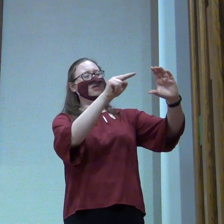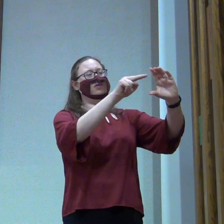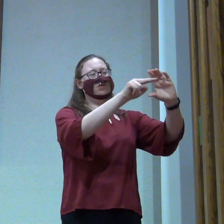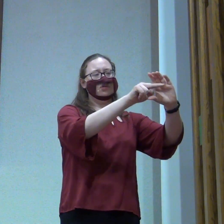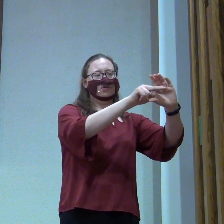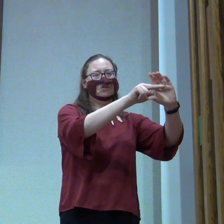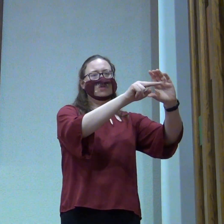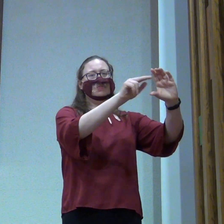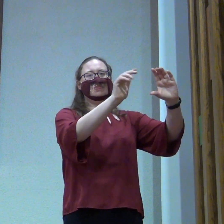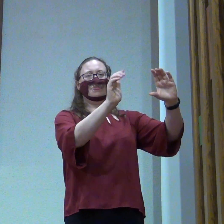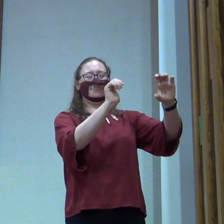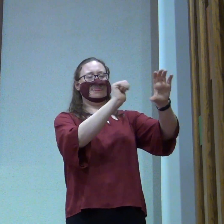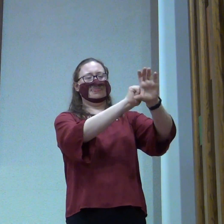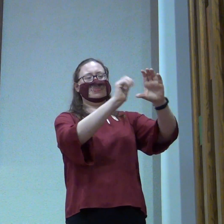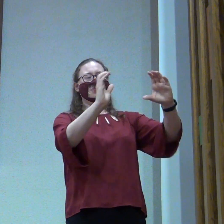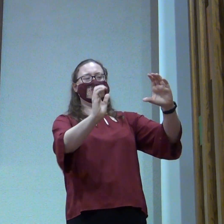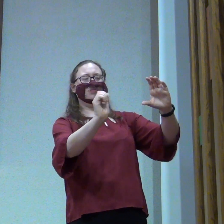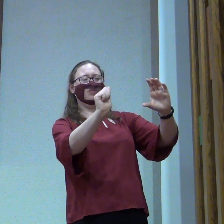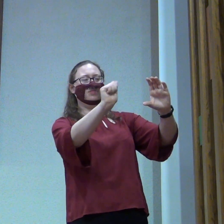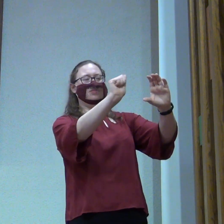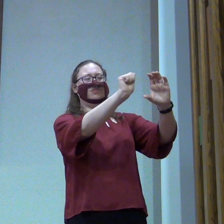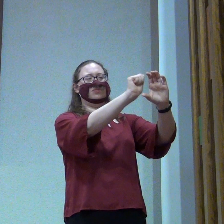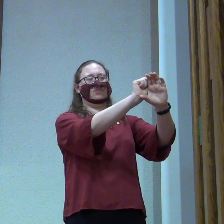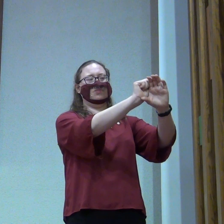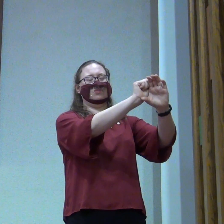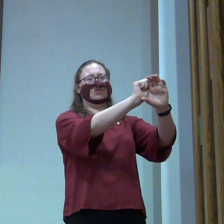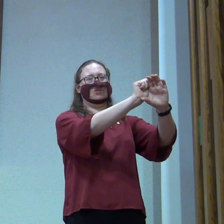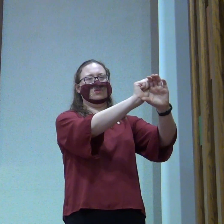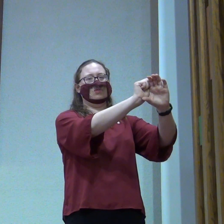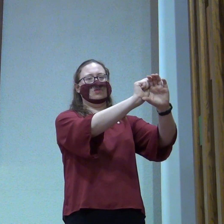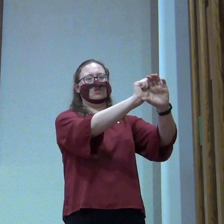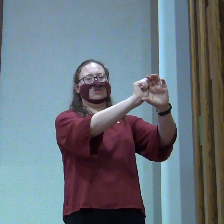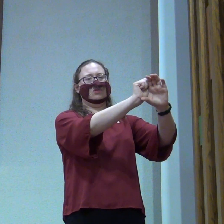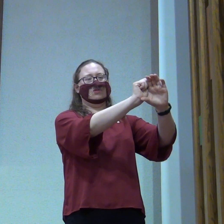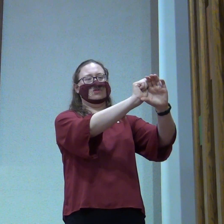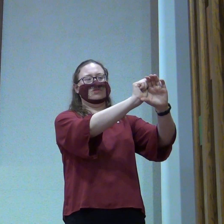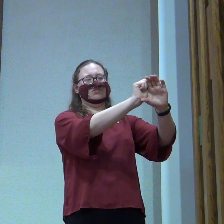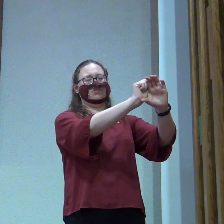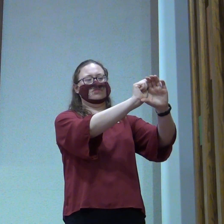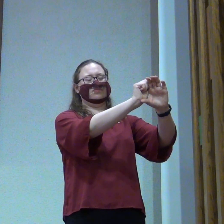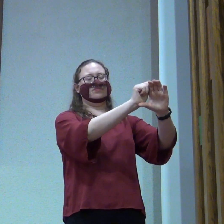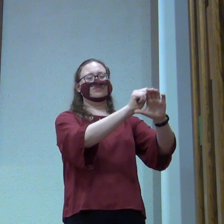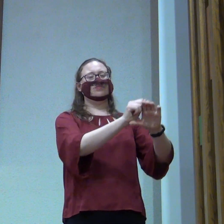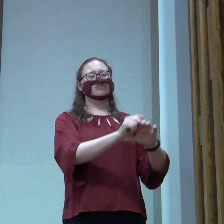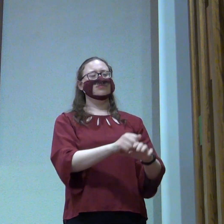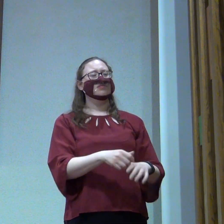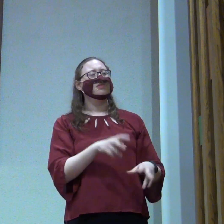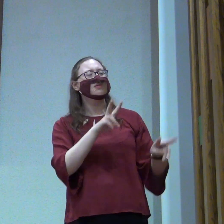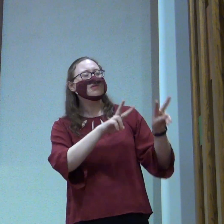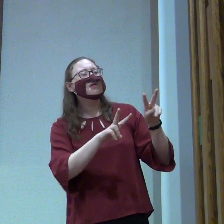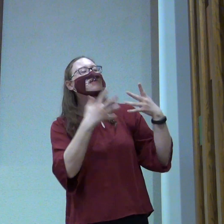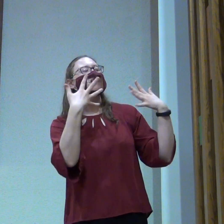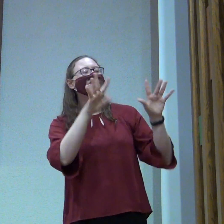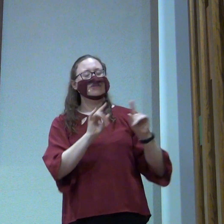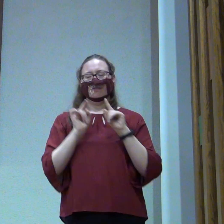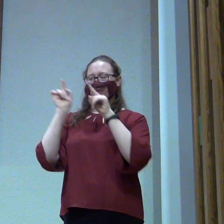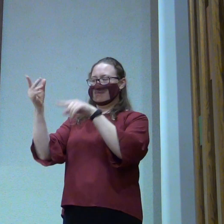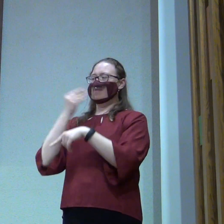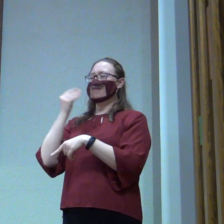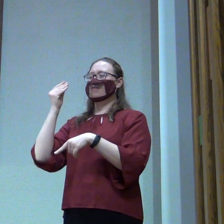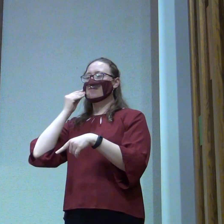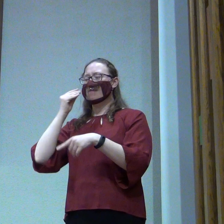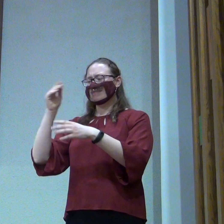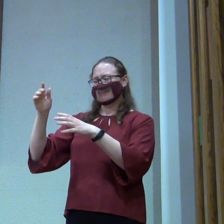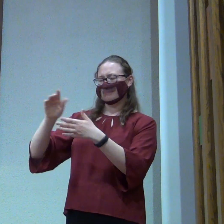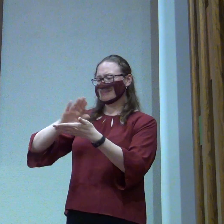tomb and how his body was laid in it. Then they went home and prepared